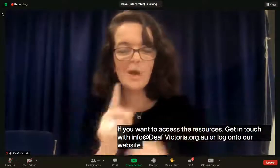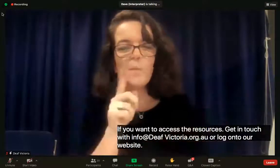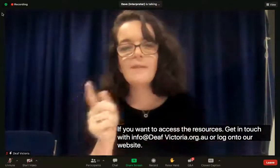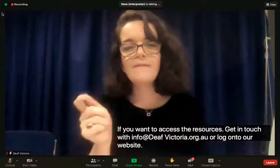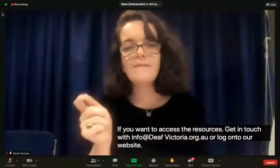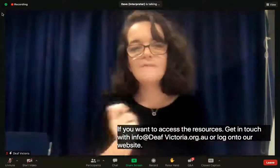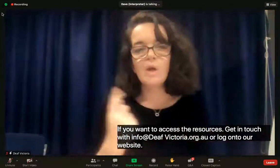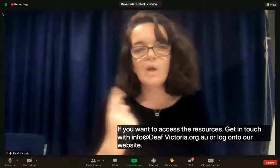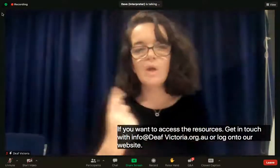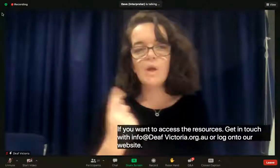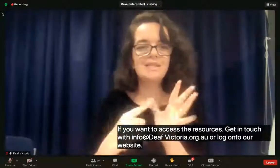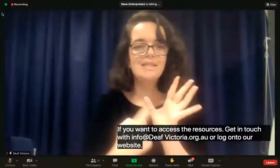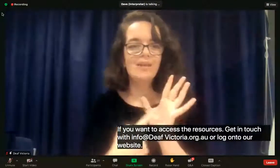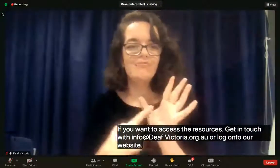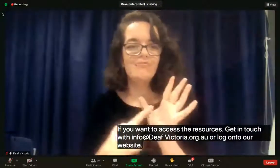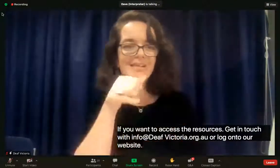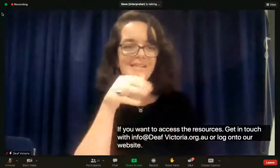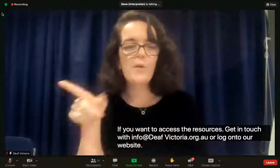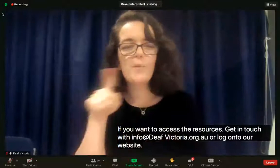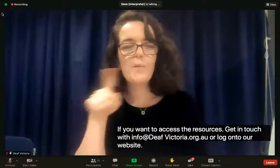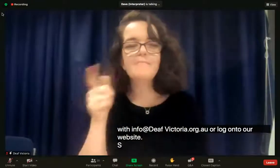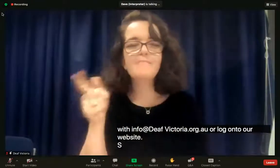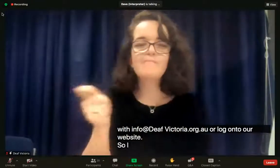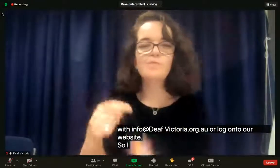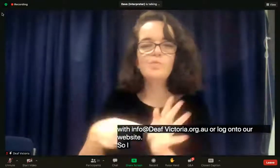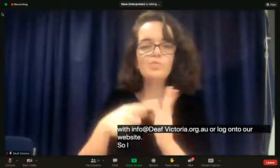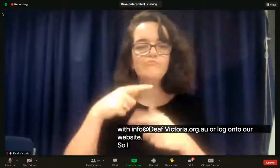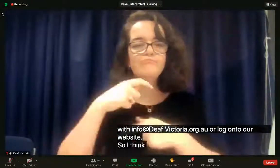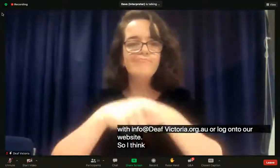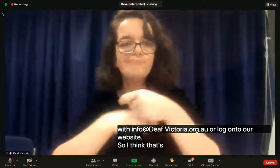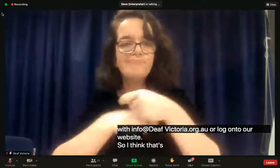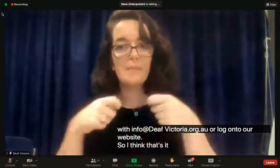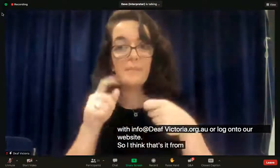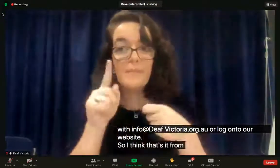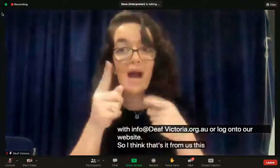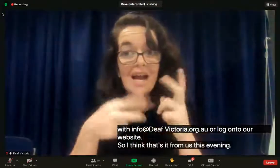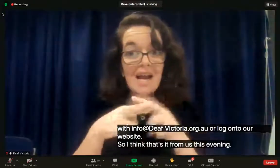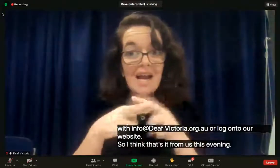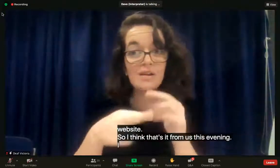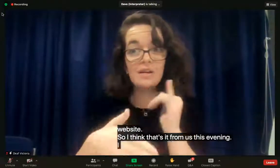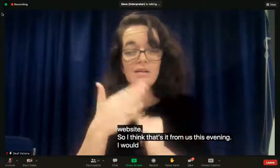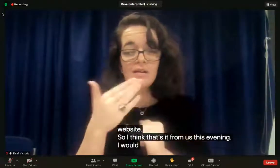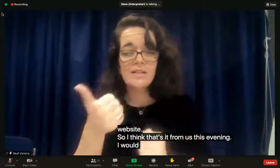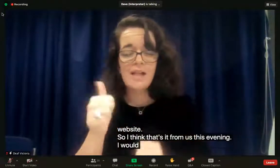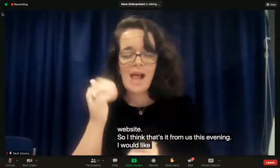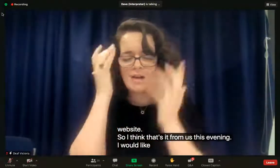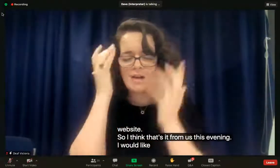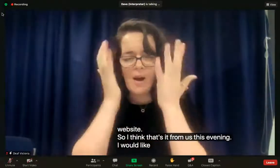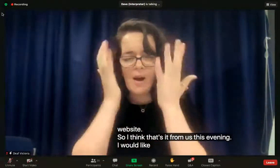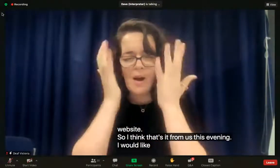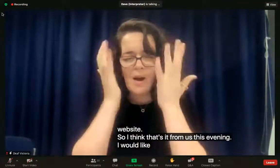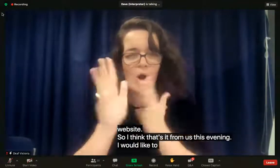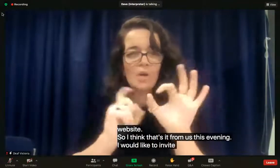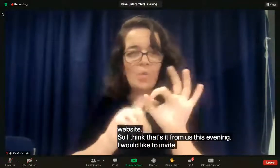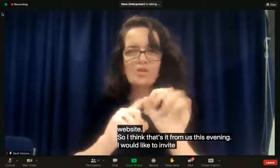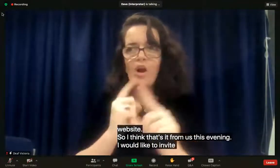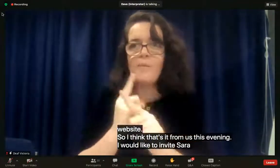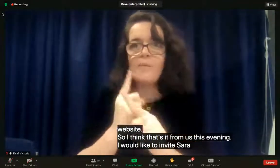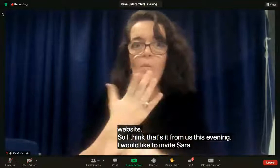So I think that's it from us this evening. I'd like to invite Sarah to wrap up the presentation for tonight. However, if